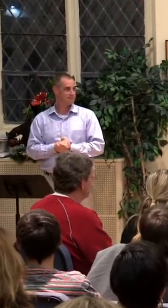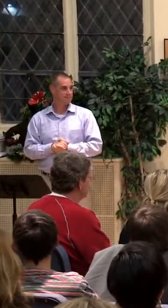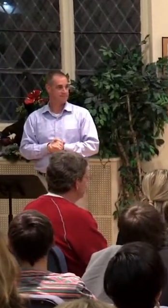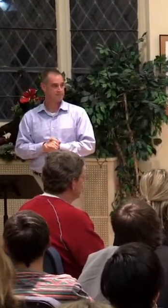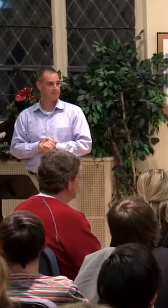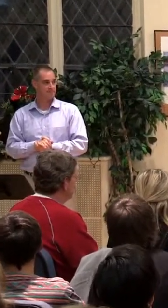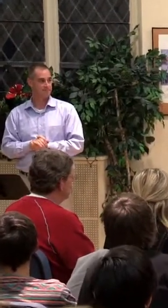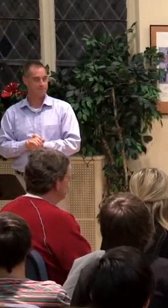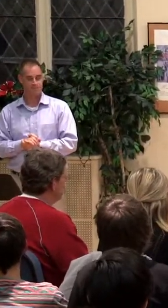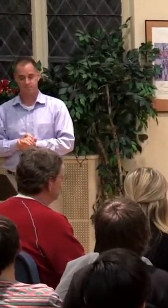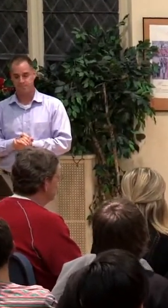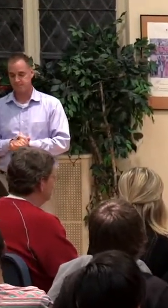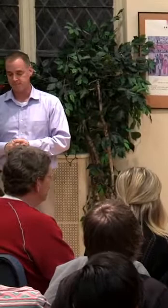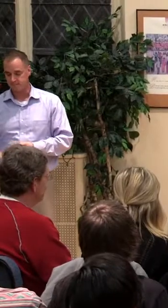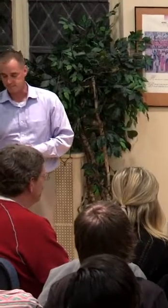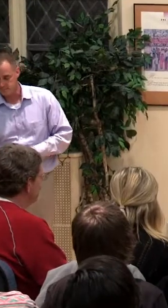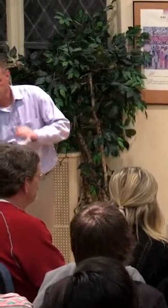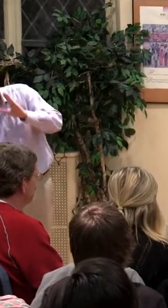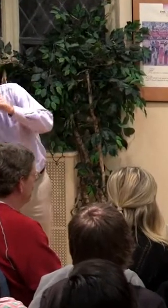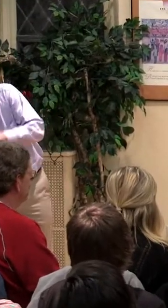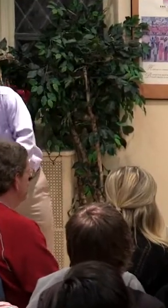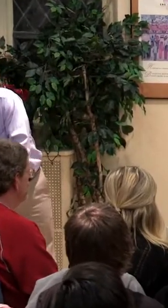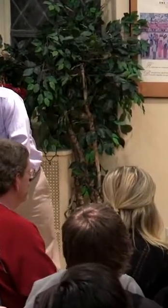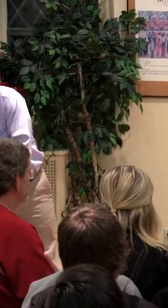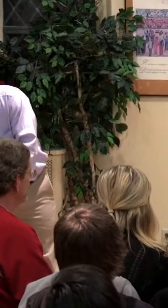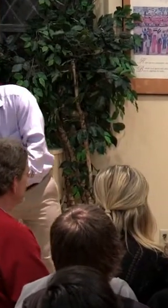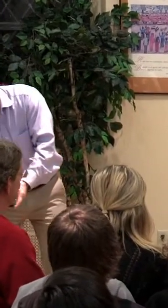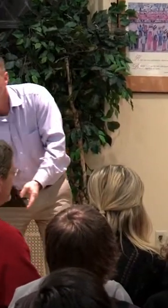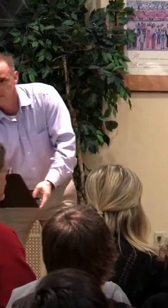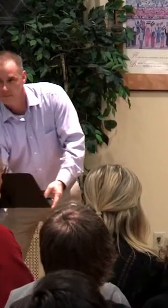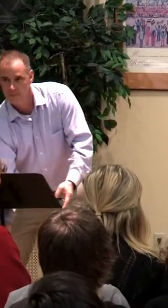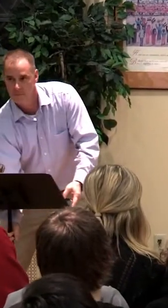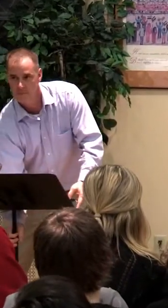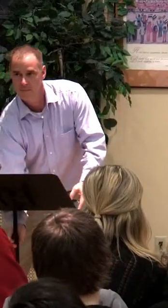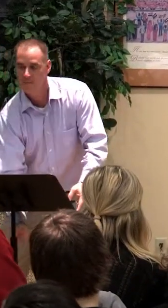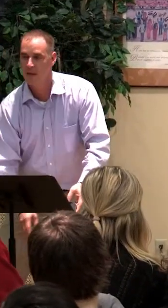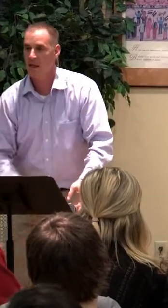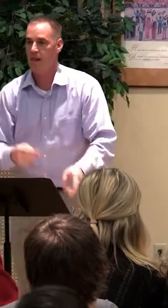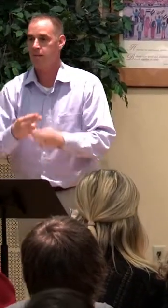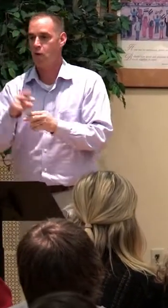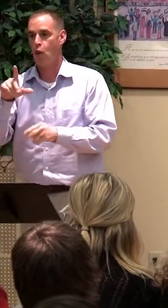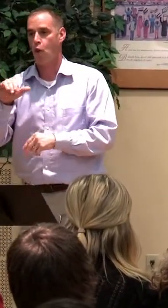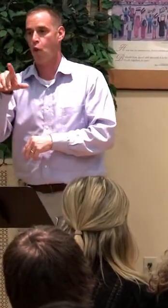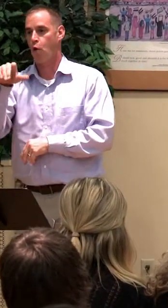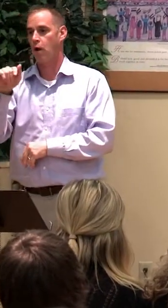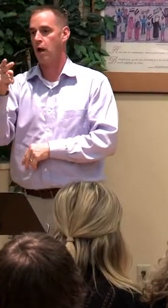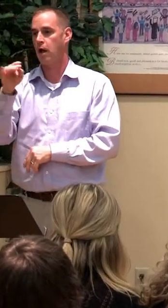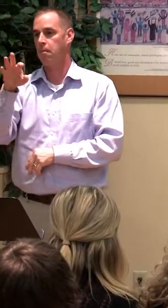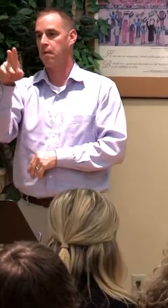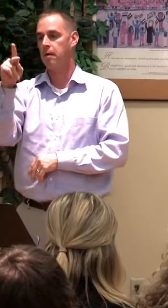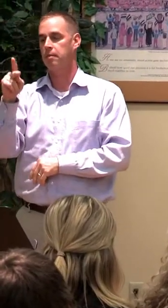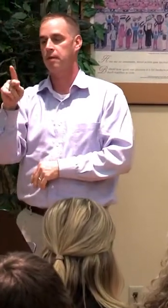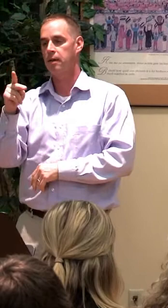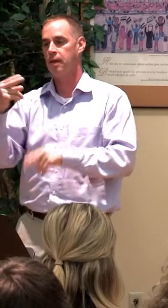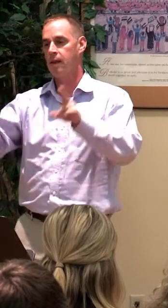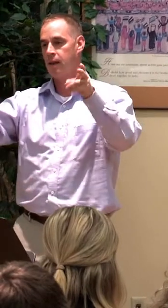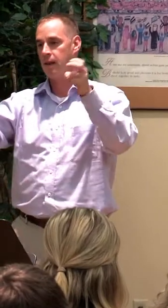Okay. Hi, my name is Laura Heitman, and this piece is entitled Mother